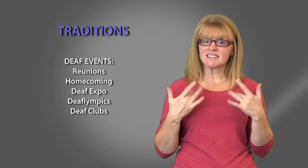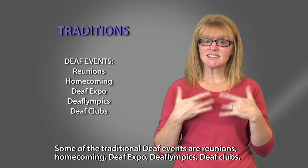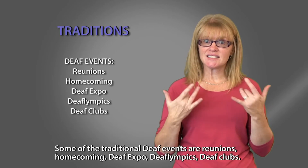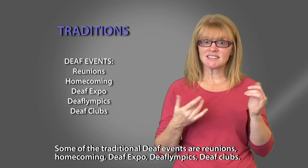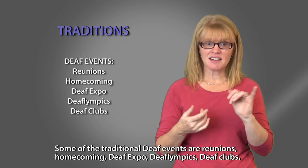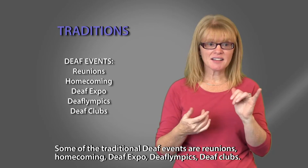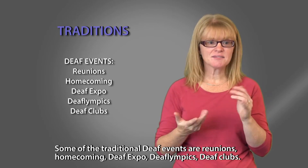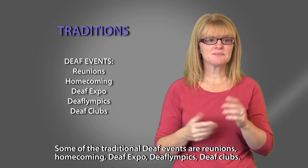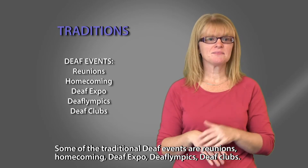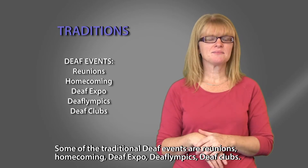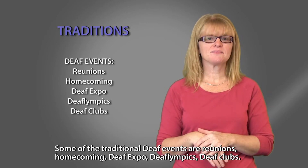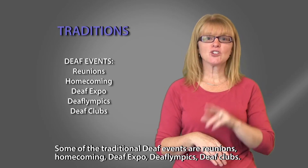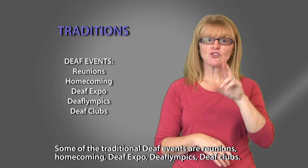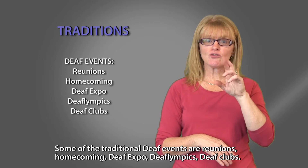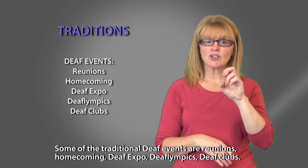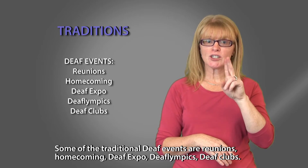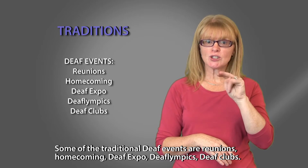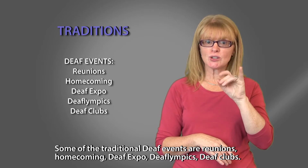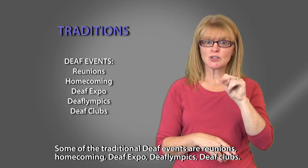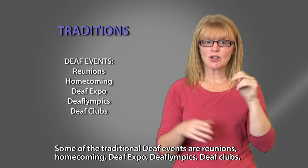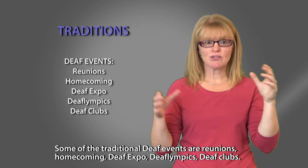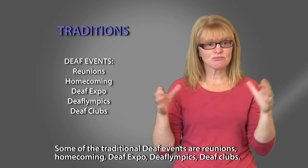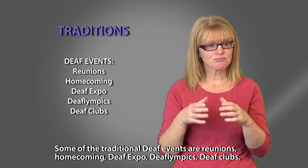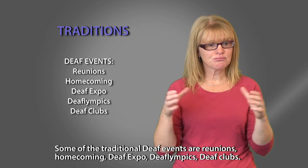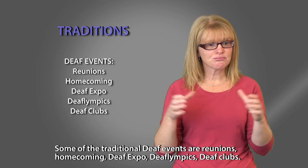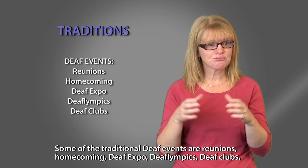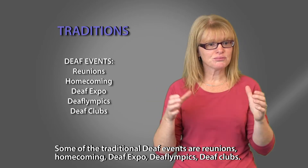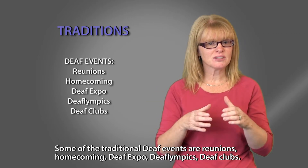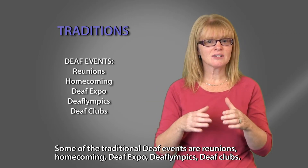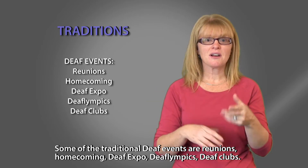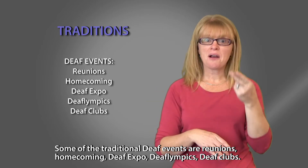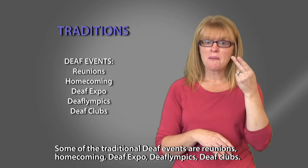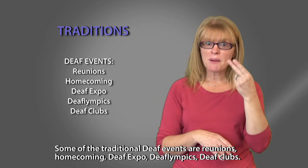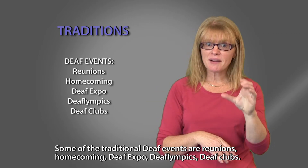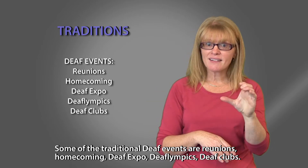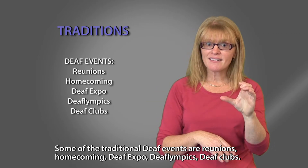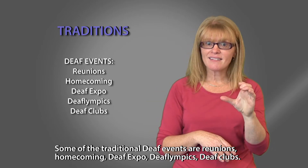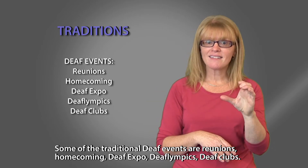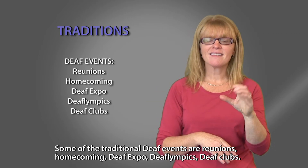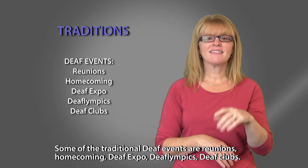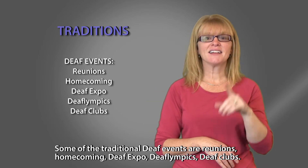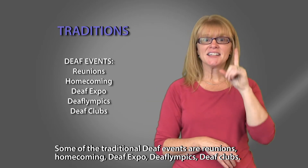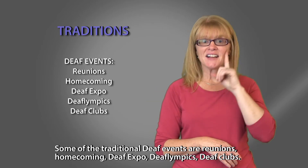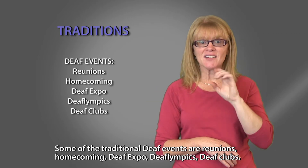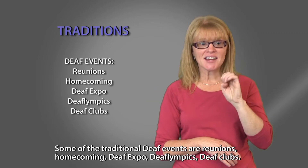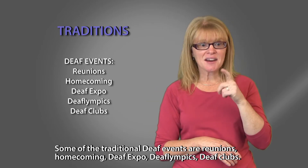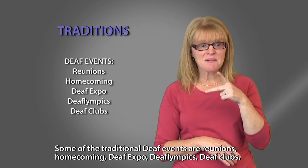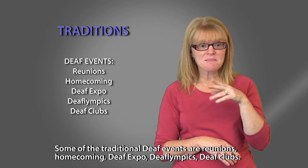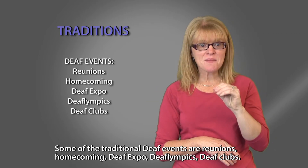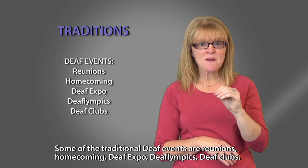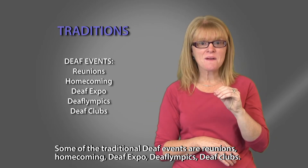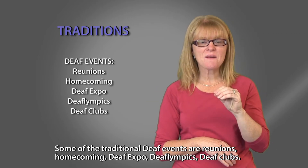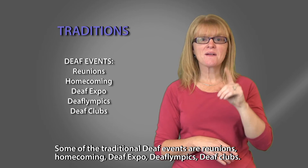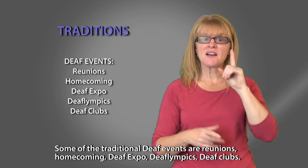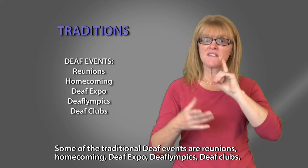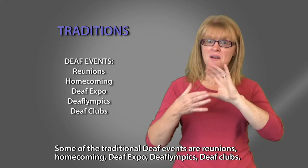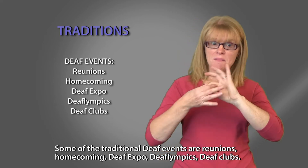Some of the traditional Deaf events are reunions, homecoming, Deaf Expo, Deaf Olympics, Deaf